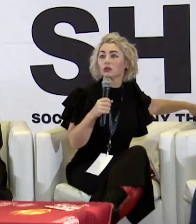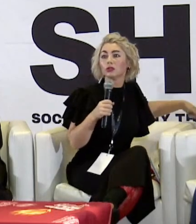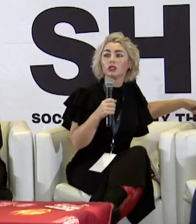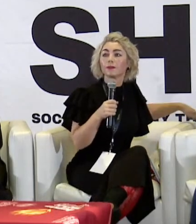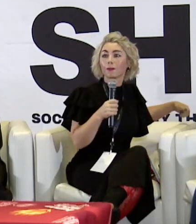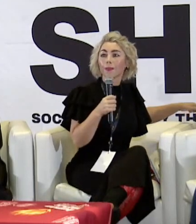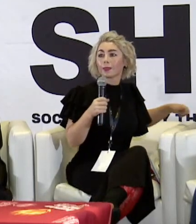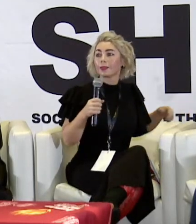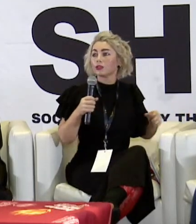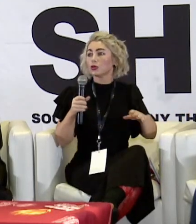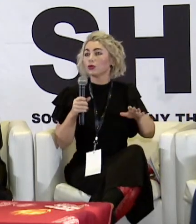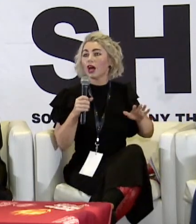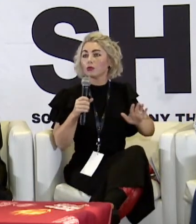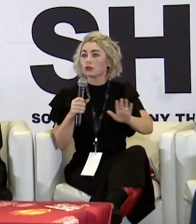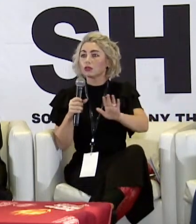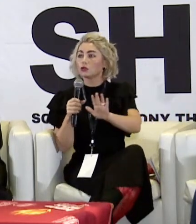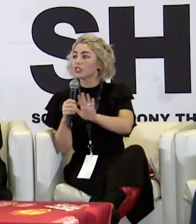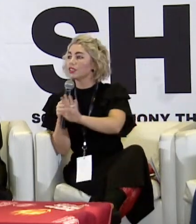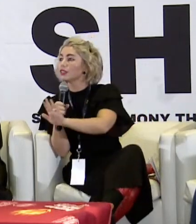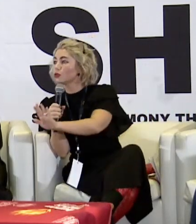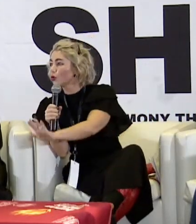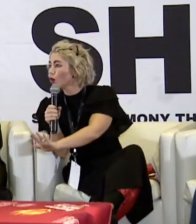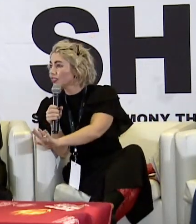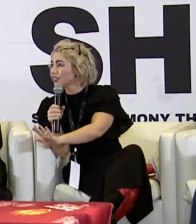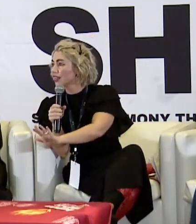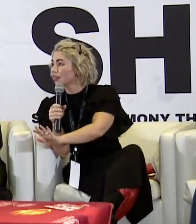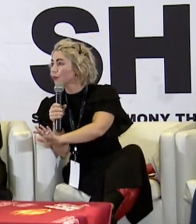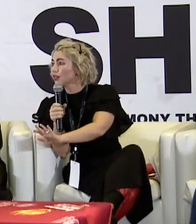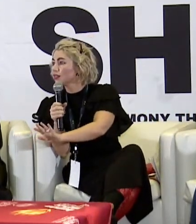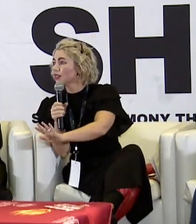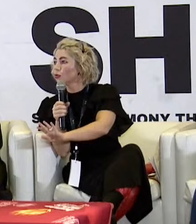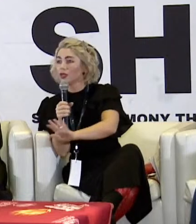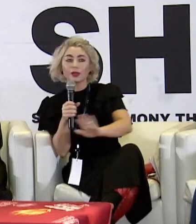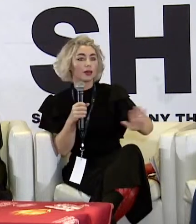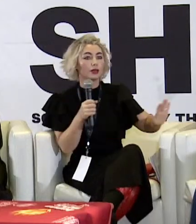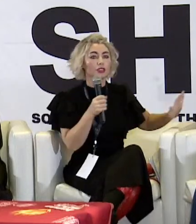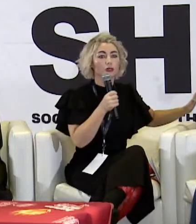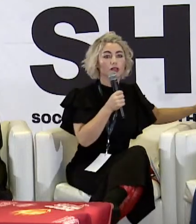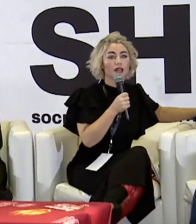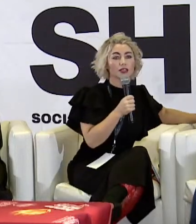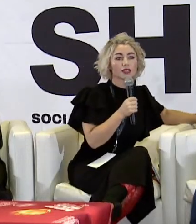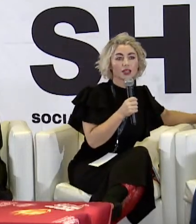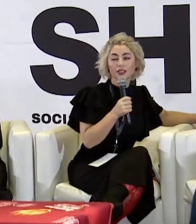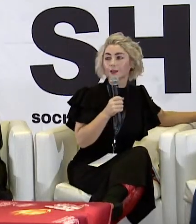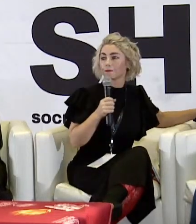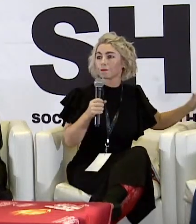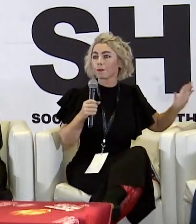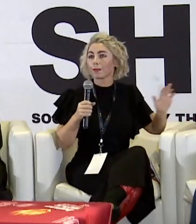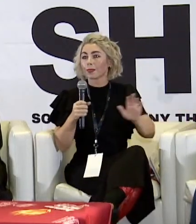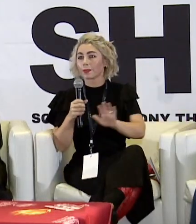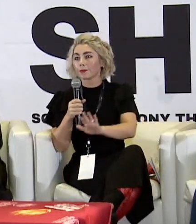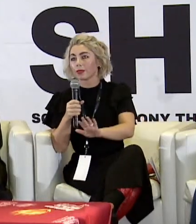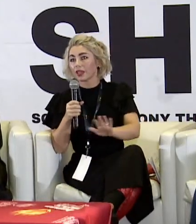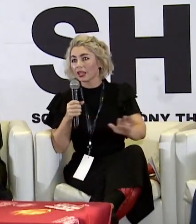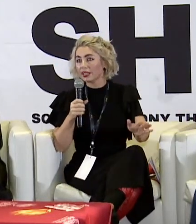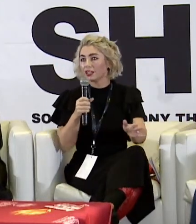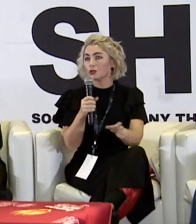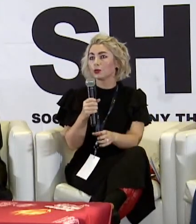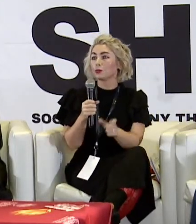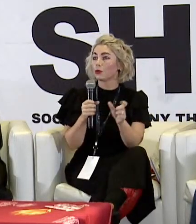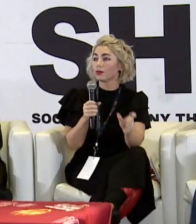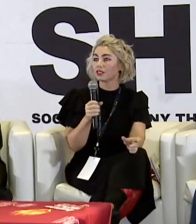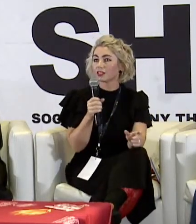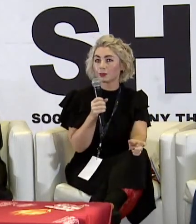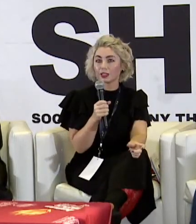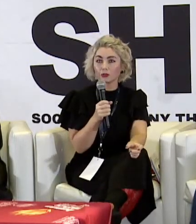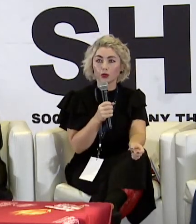bowl. So I was addressing on one side, but it already became an issue on the other side. And I needed